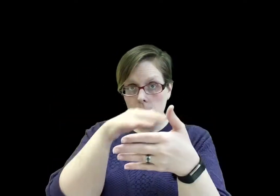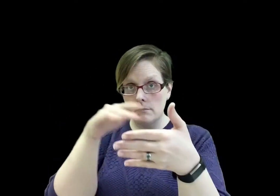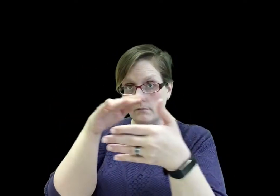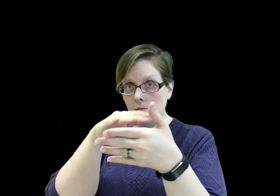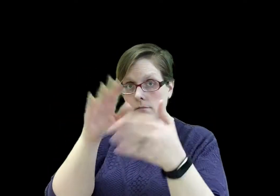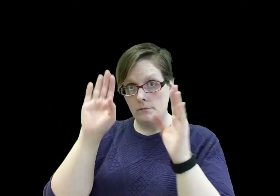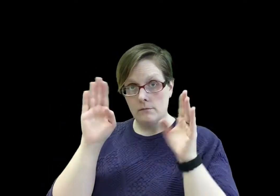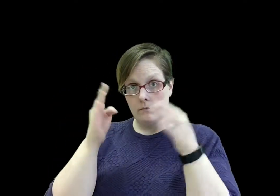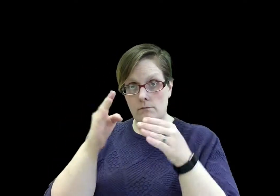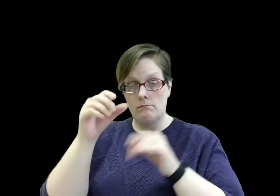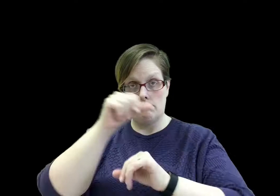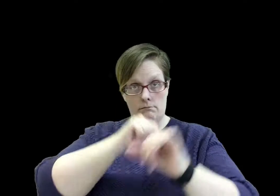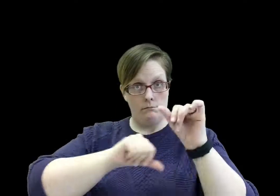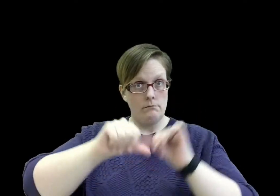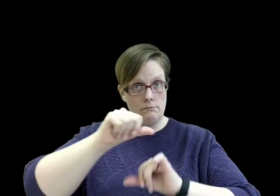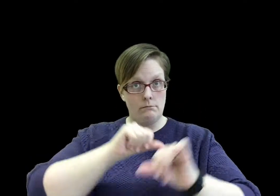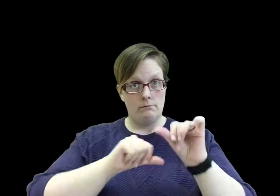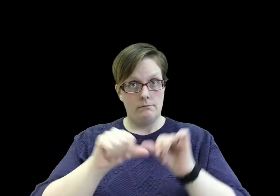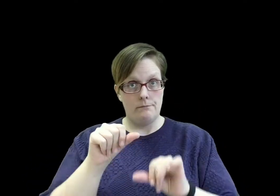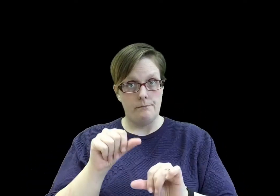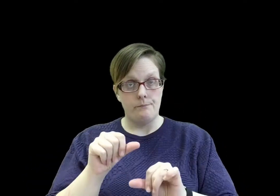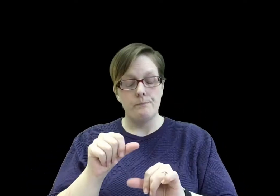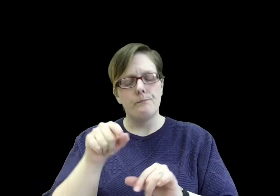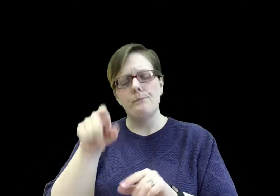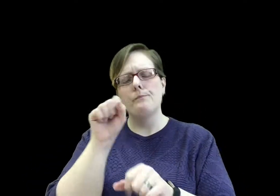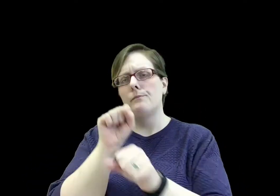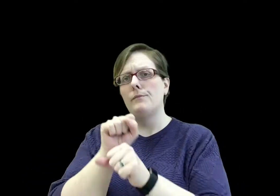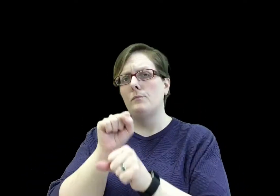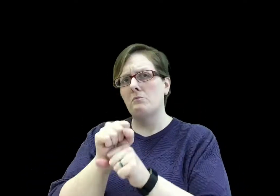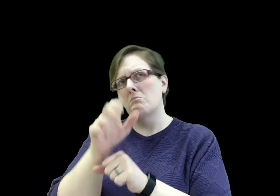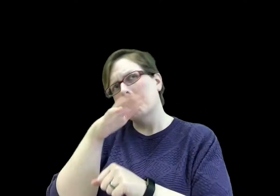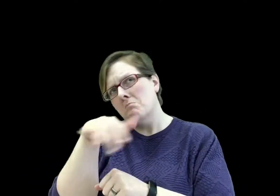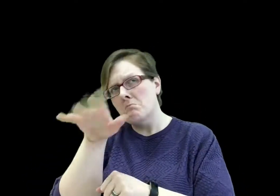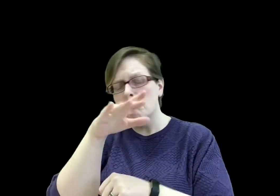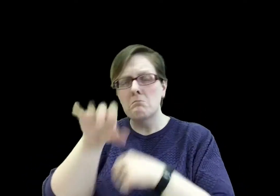he studied and focused on science.